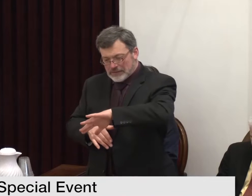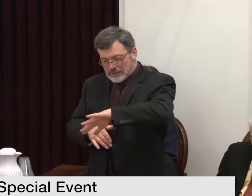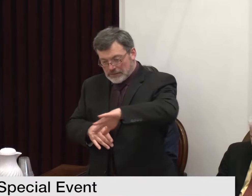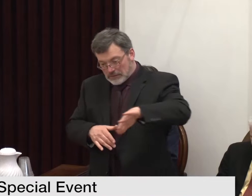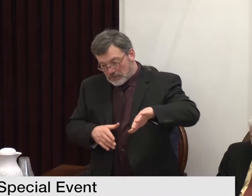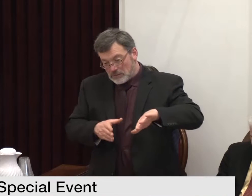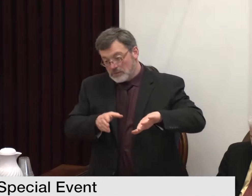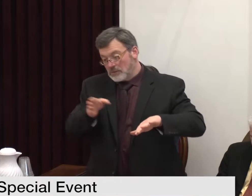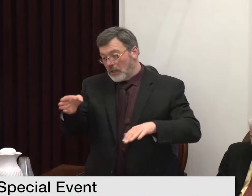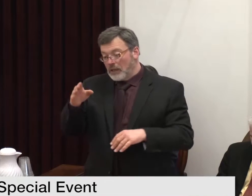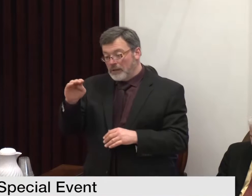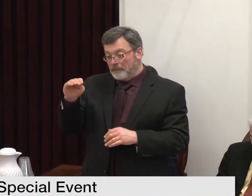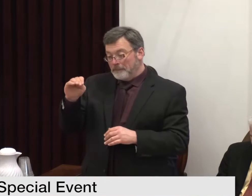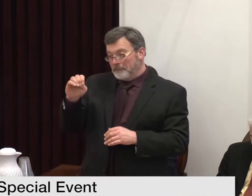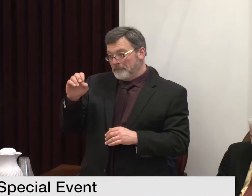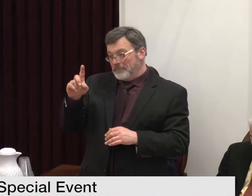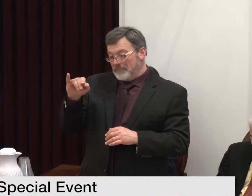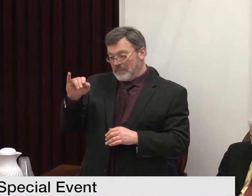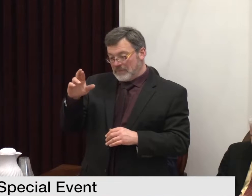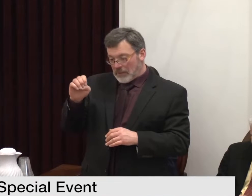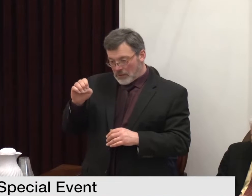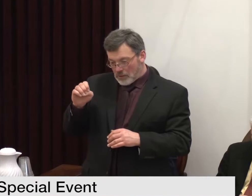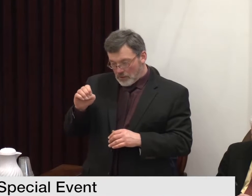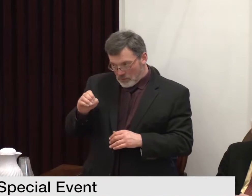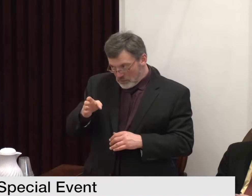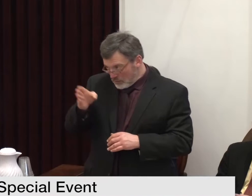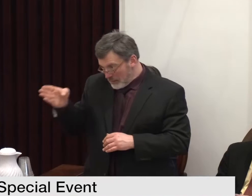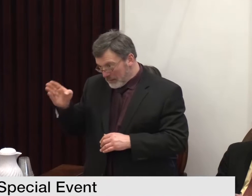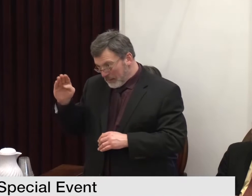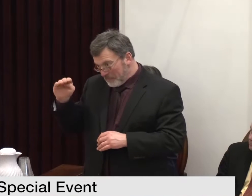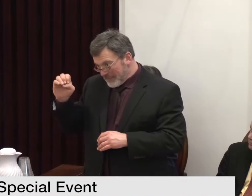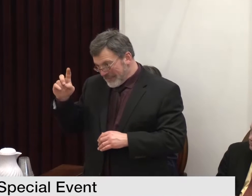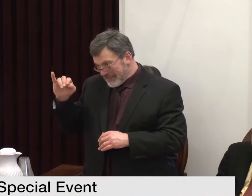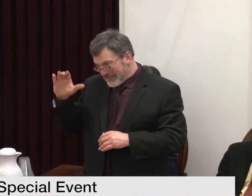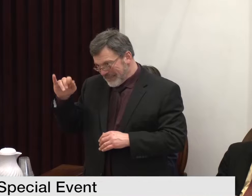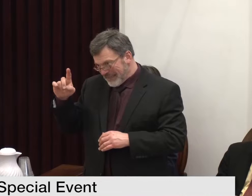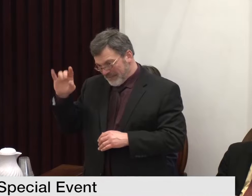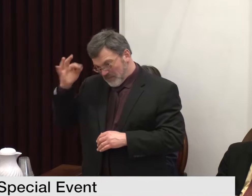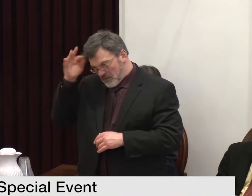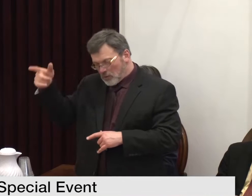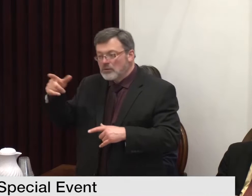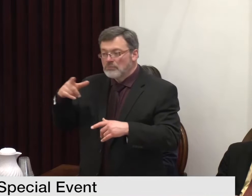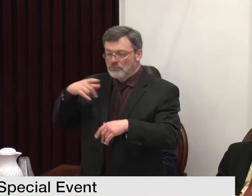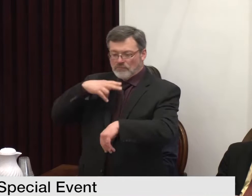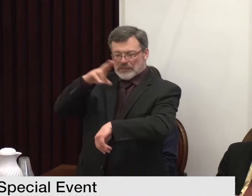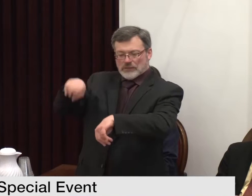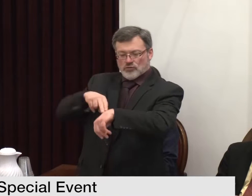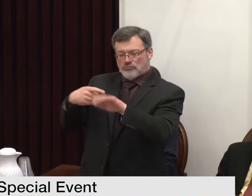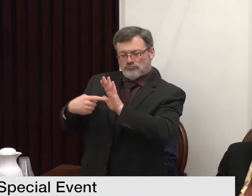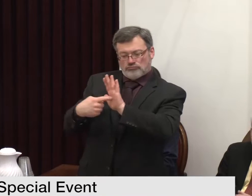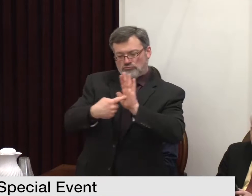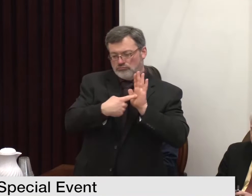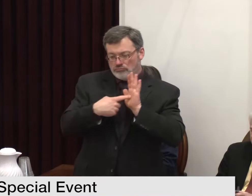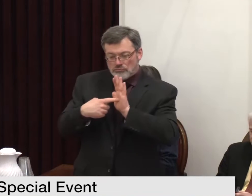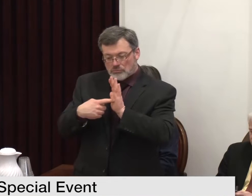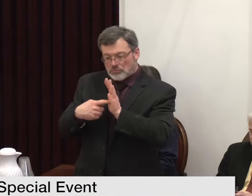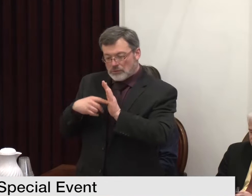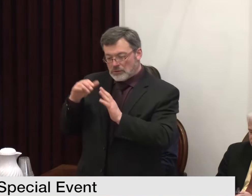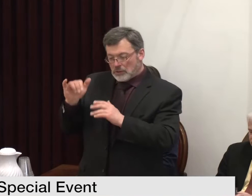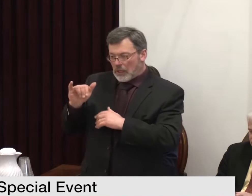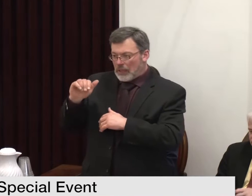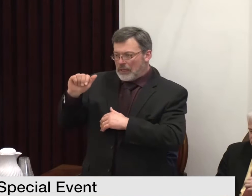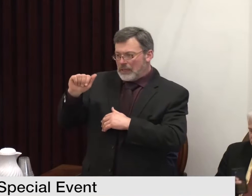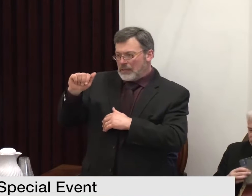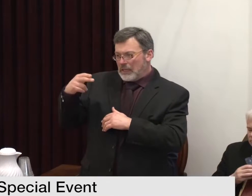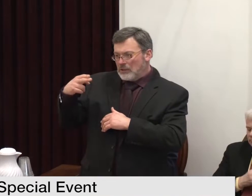a national model on healthcare reform. It's called AHEAD, which builds upon the innovation of